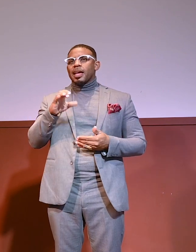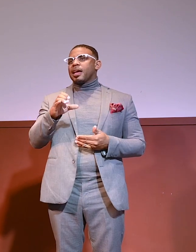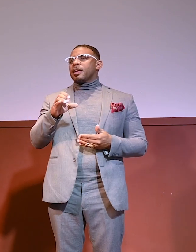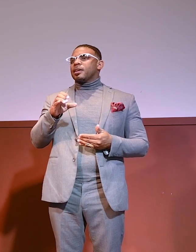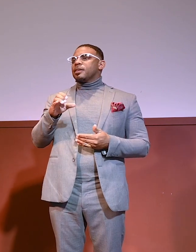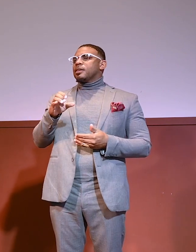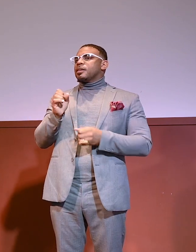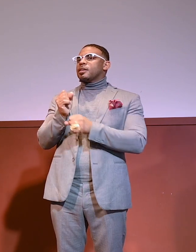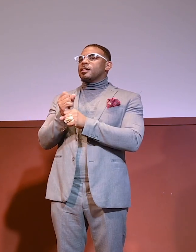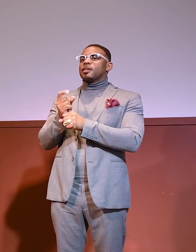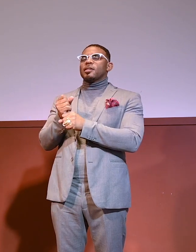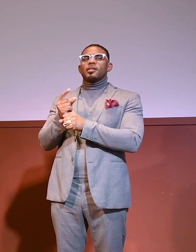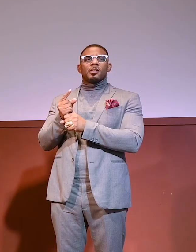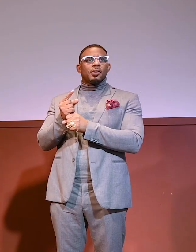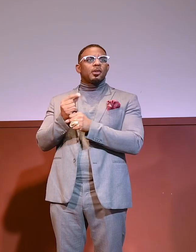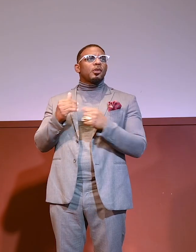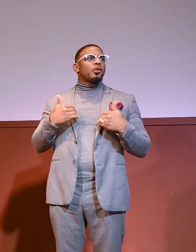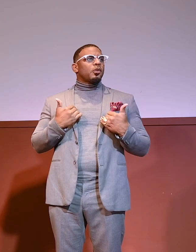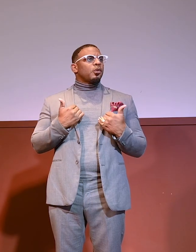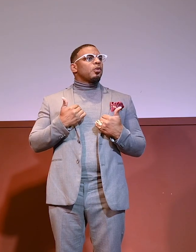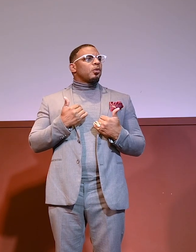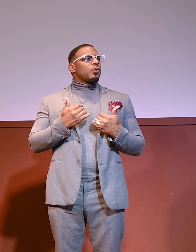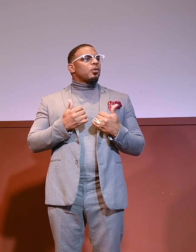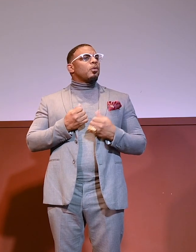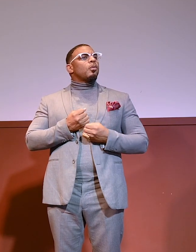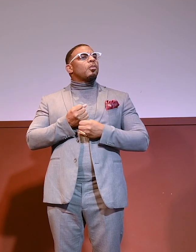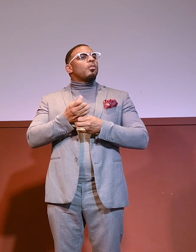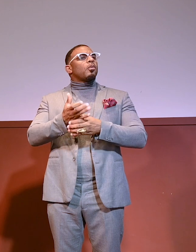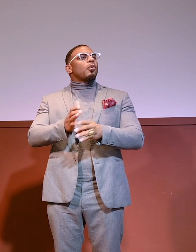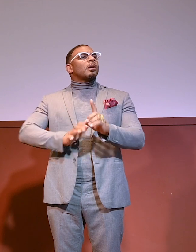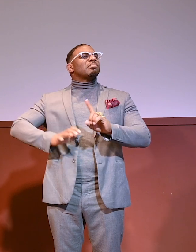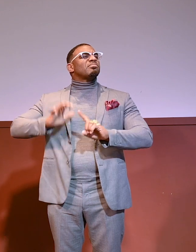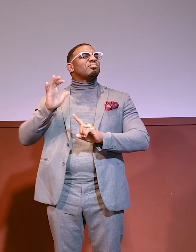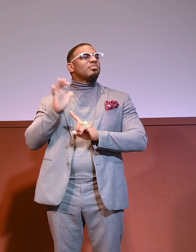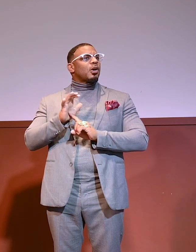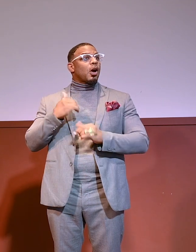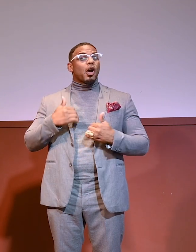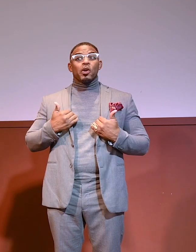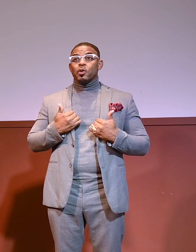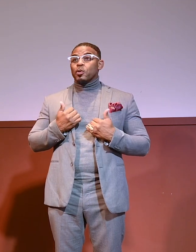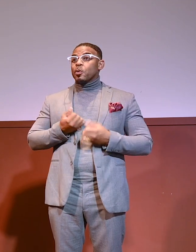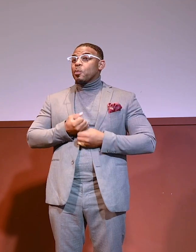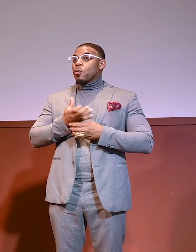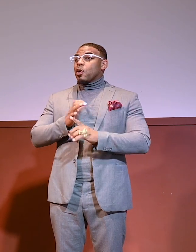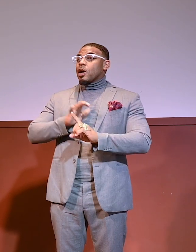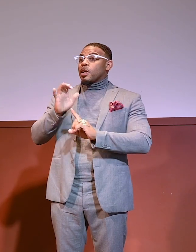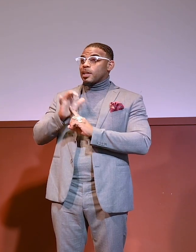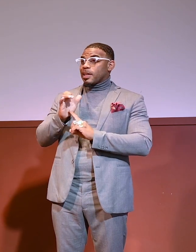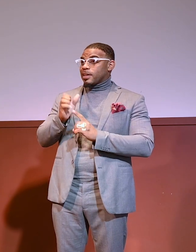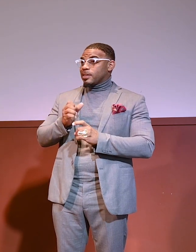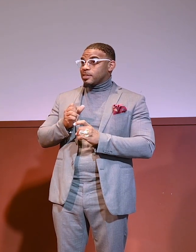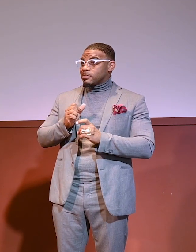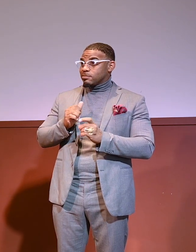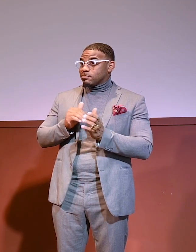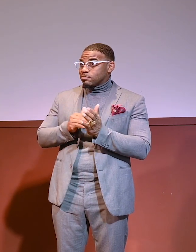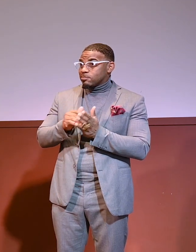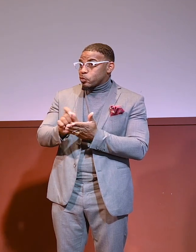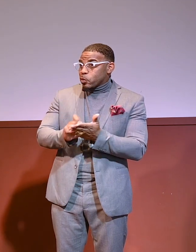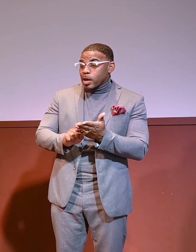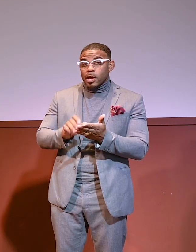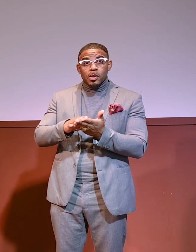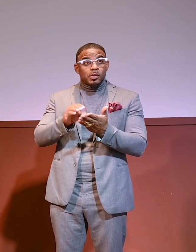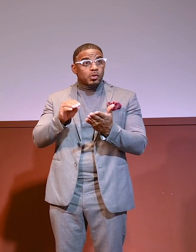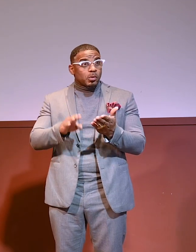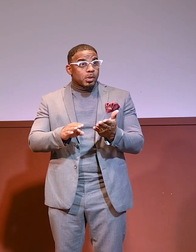County's inaugural Youth Poet Laureate. Our Youth Poet Laureate is an avid writer and